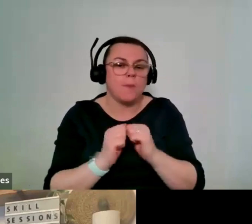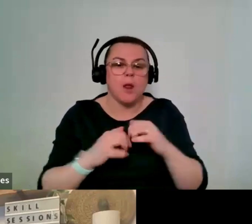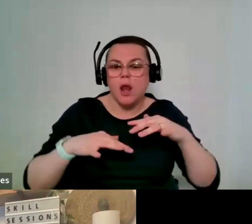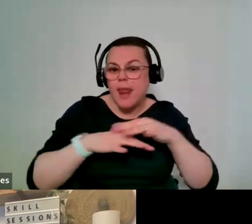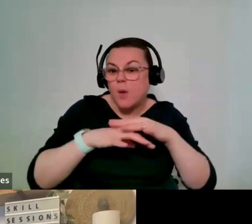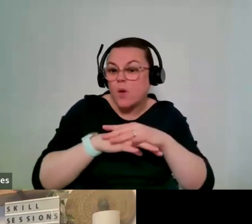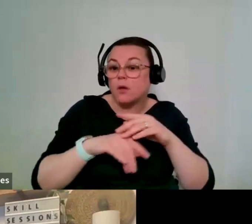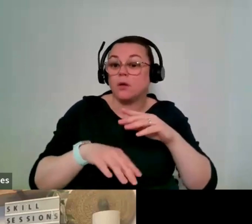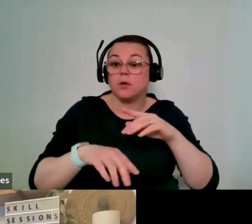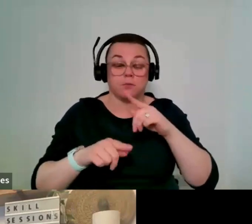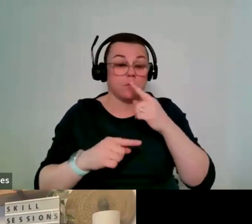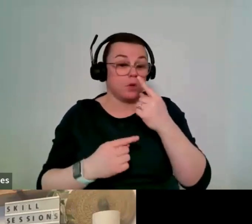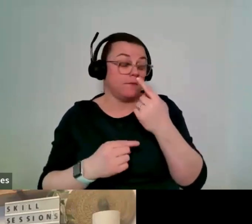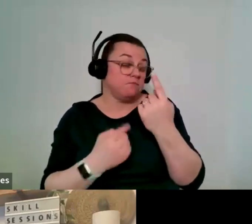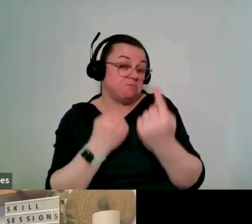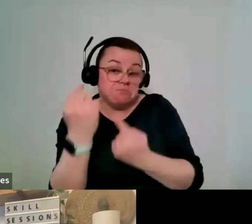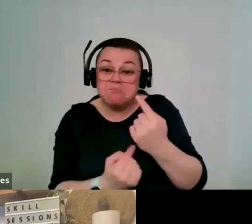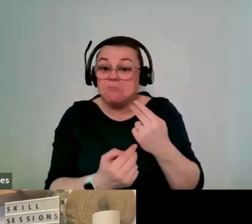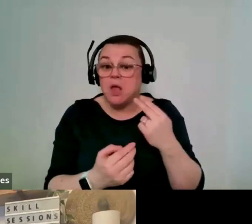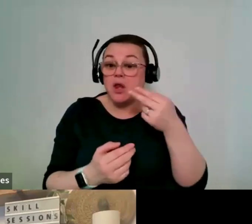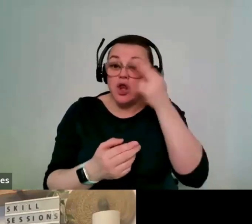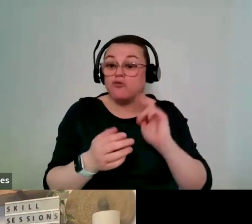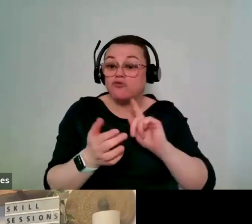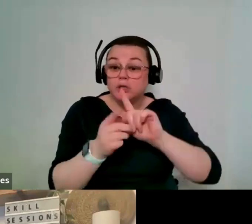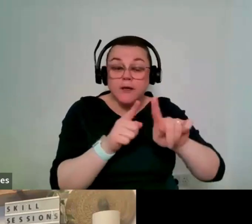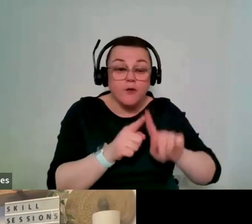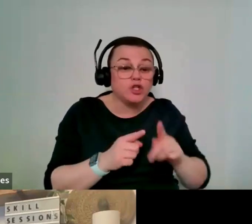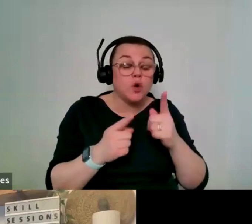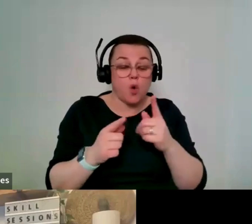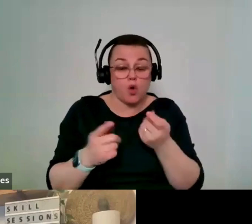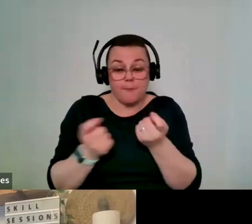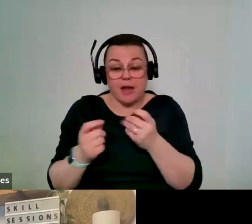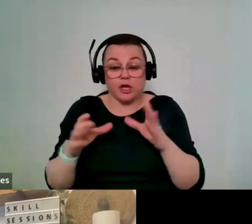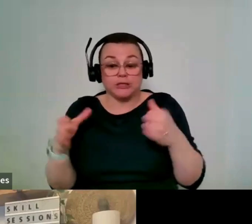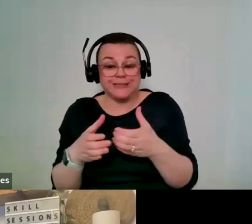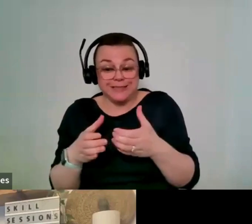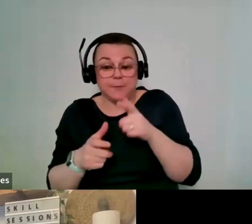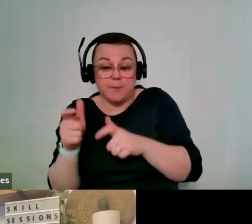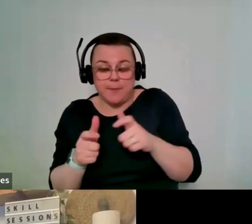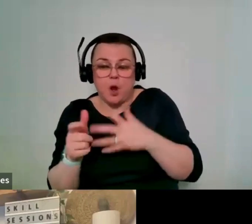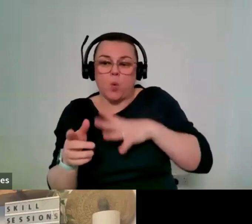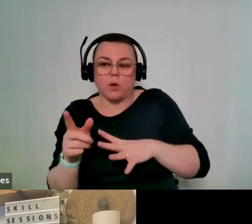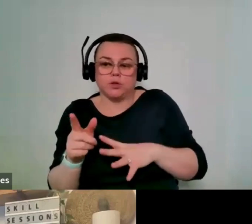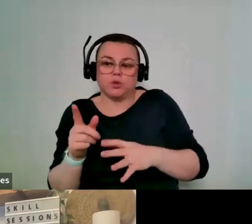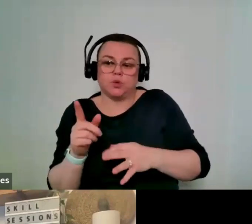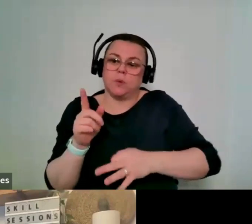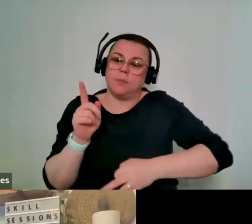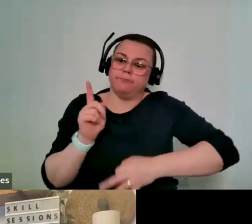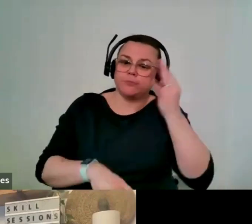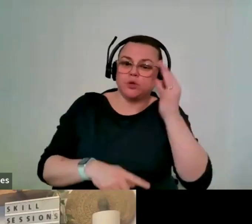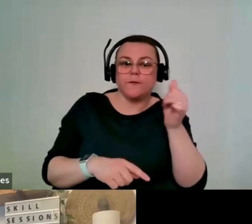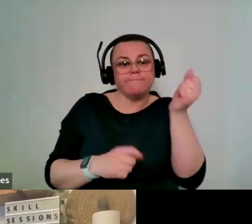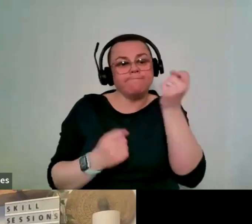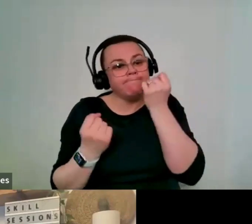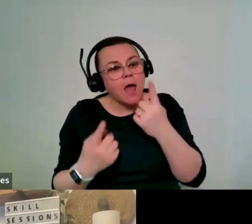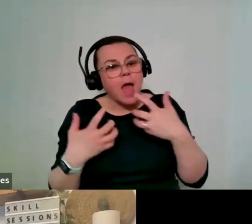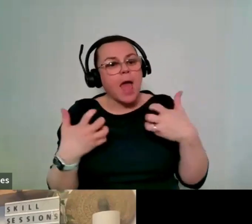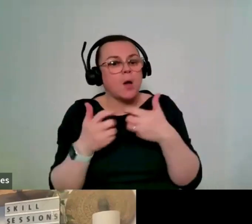you're neurodivergent yourself or you manage a team of people in an organisation and you want to better understand how to